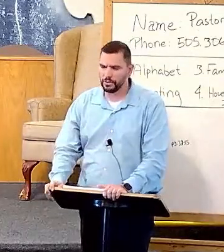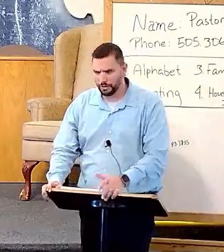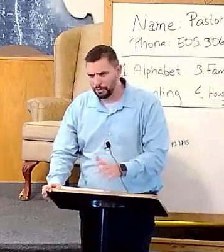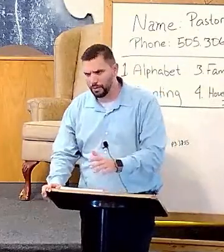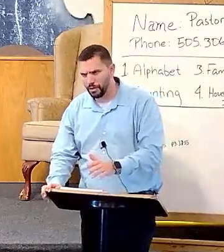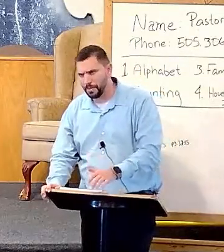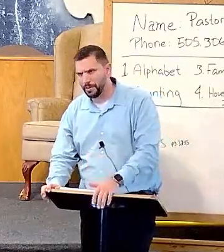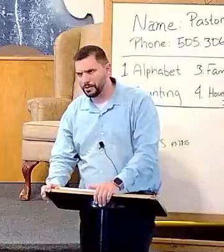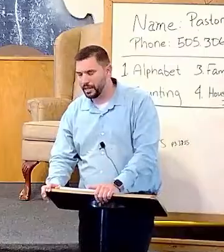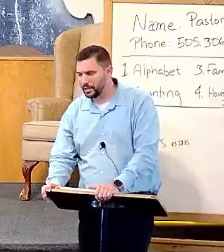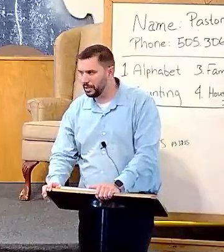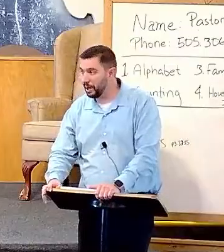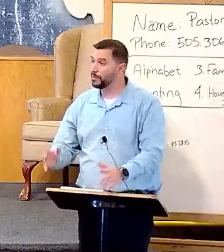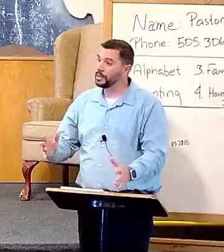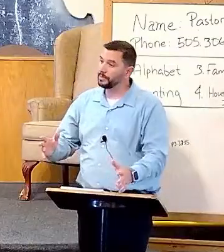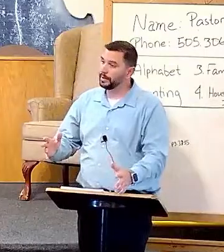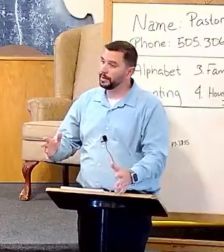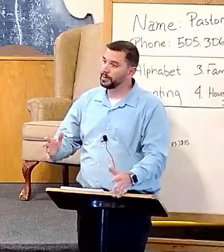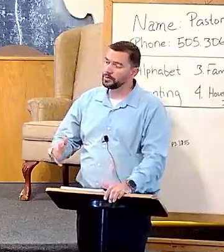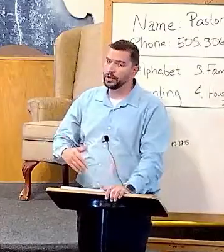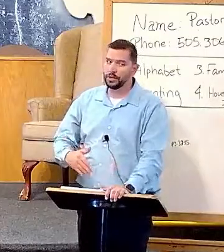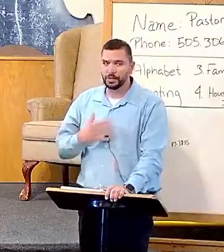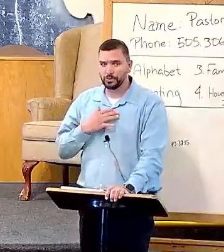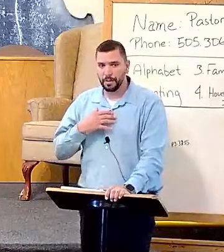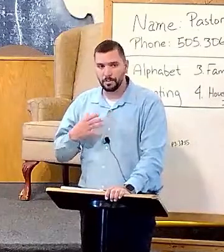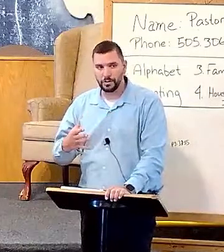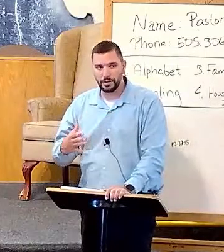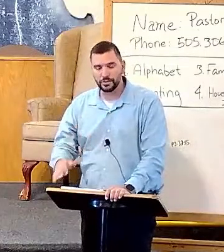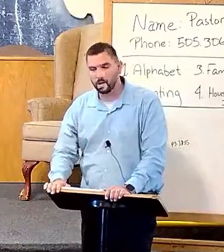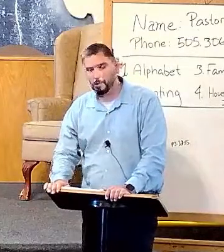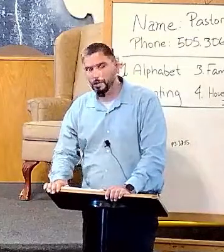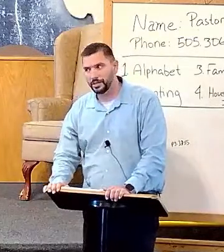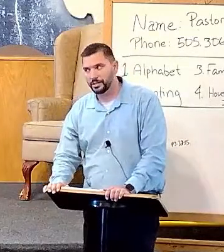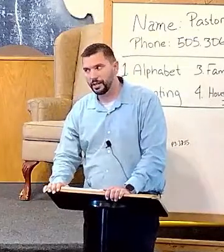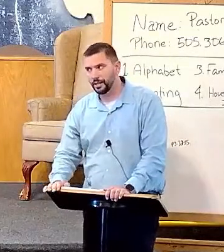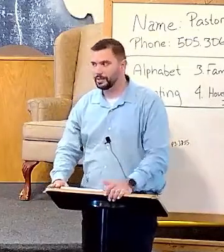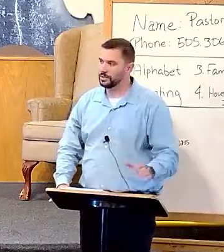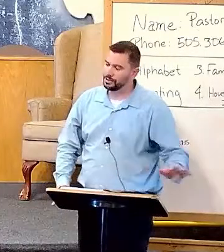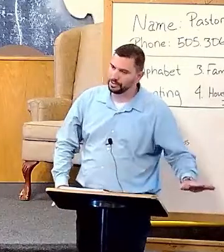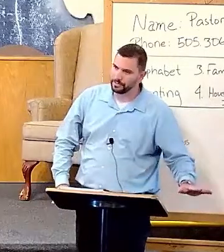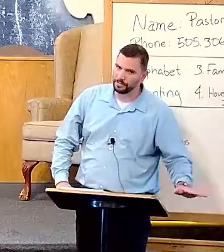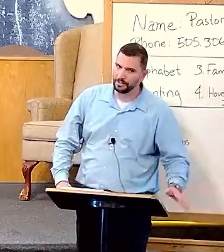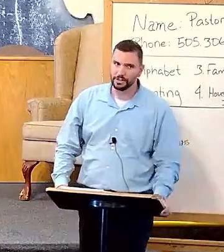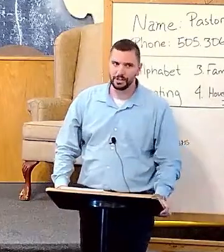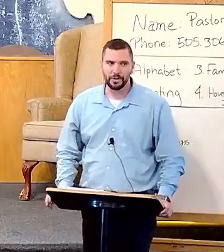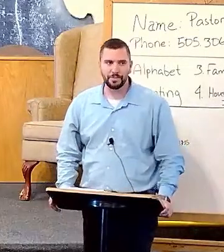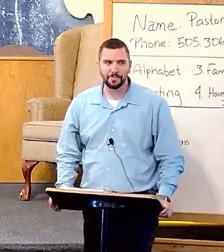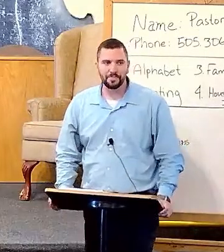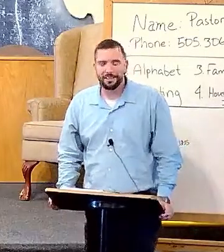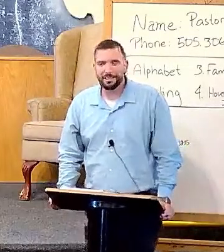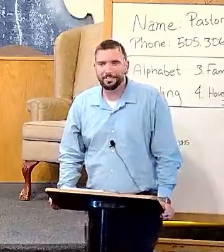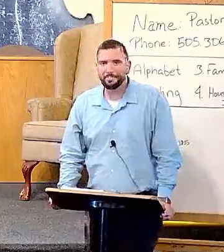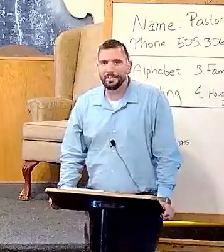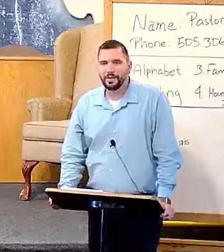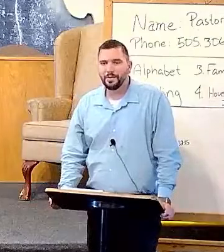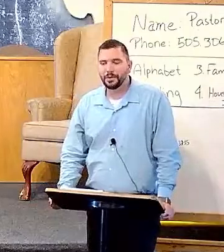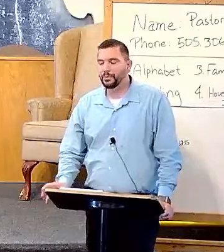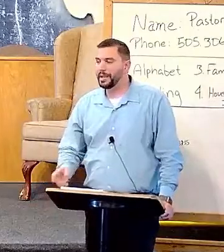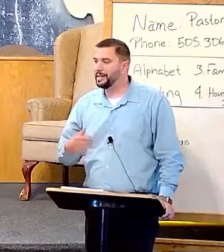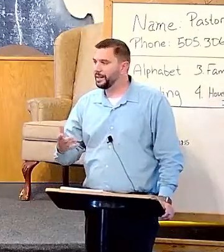lower your eyebrows naturally. I want to raise my eyebrows. That's what I'm learning, so I don't want to teach that yet because it's just ASL 1. But the way he did it, you